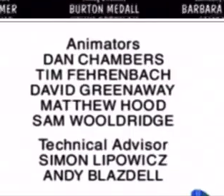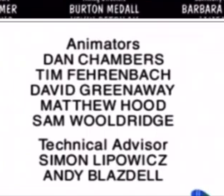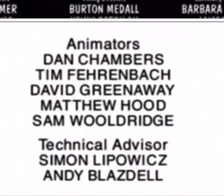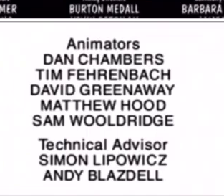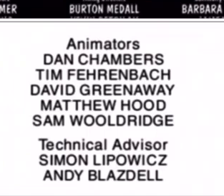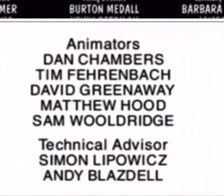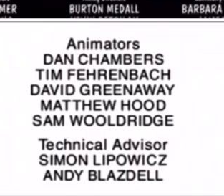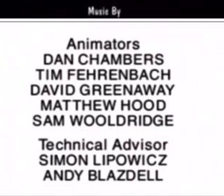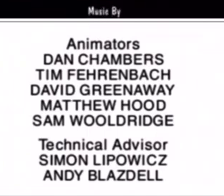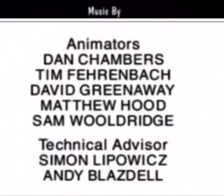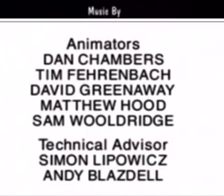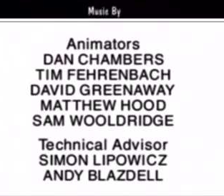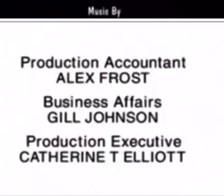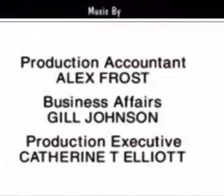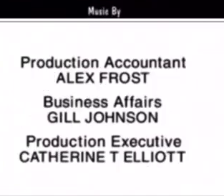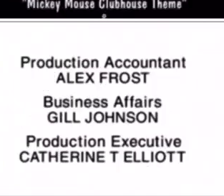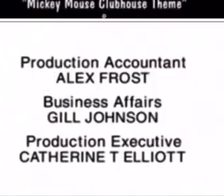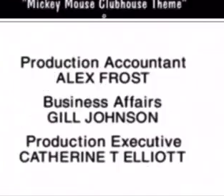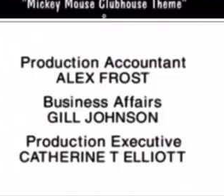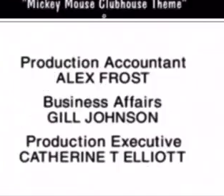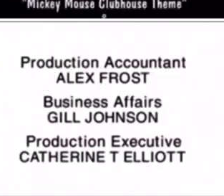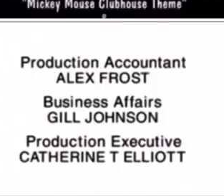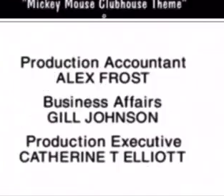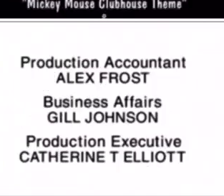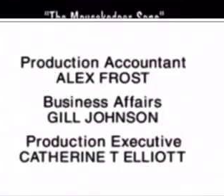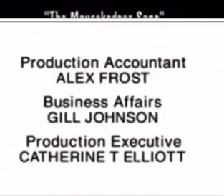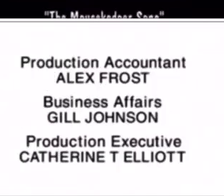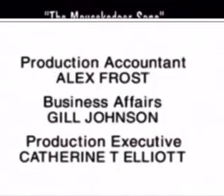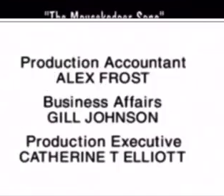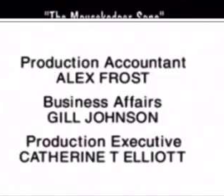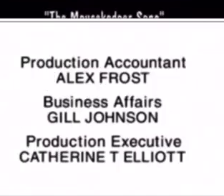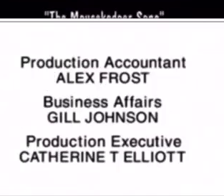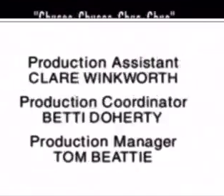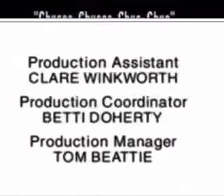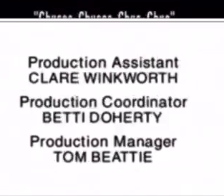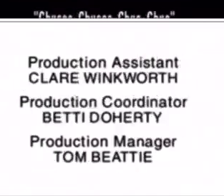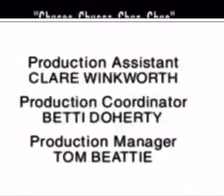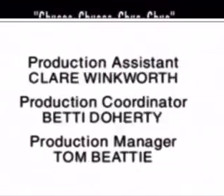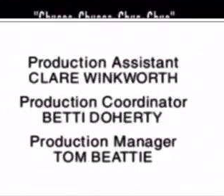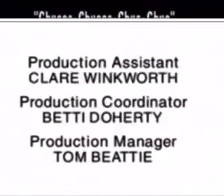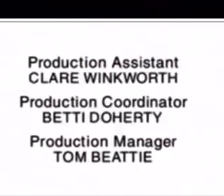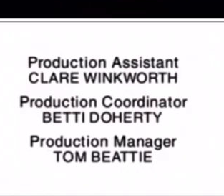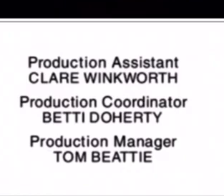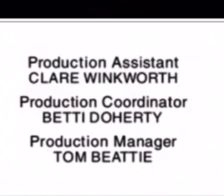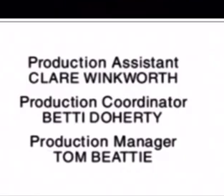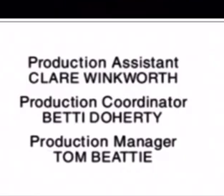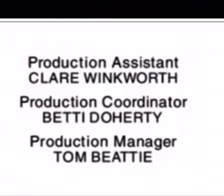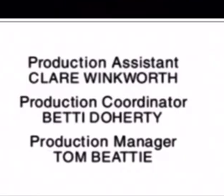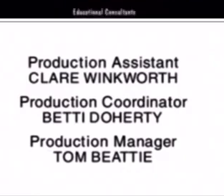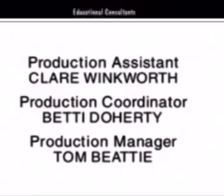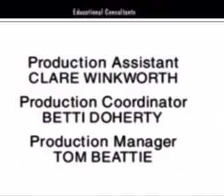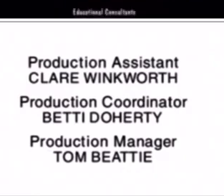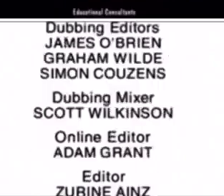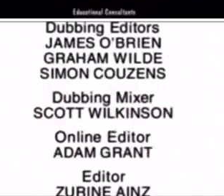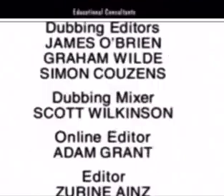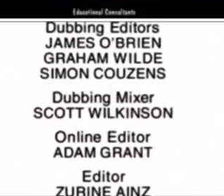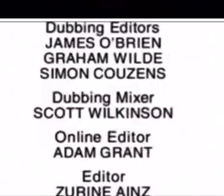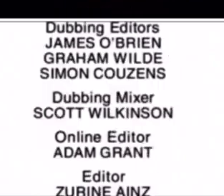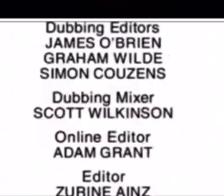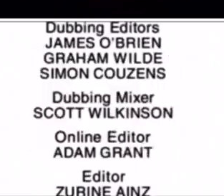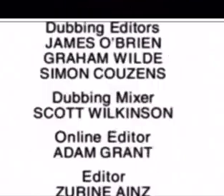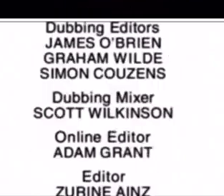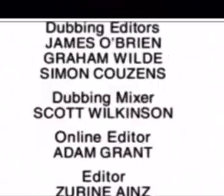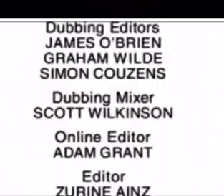hope you had good fun. I say goodbye, I'm happy that you